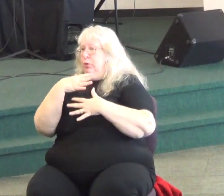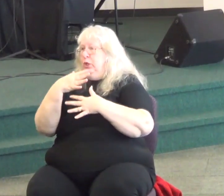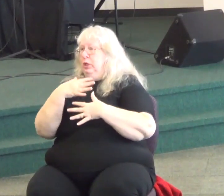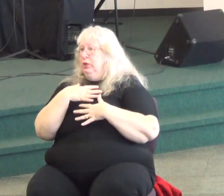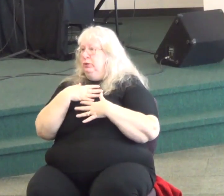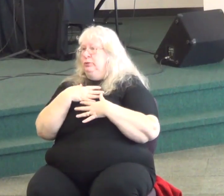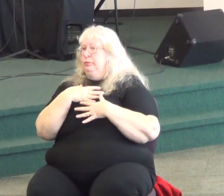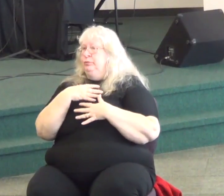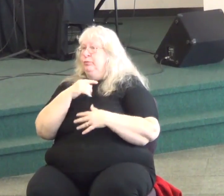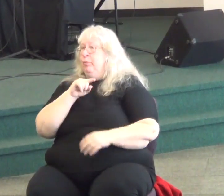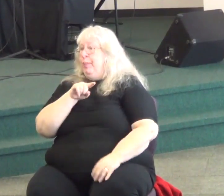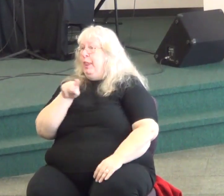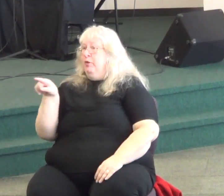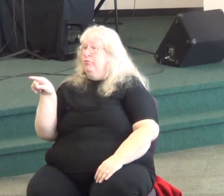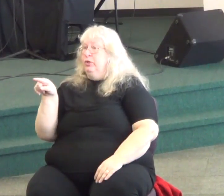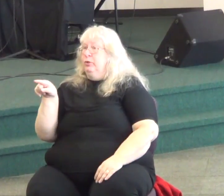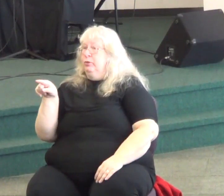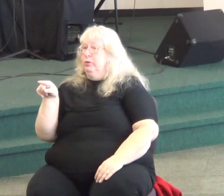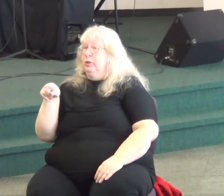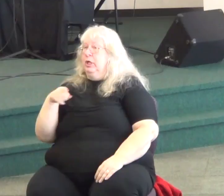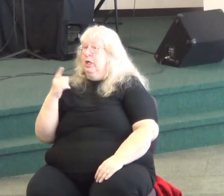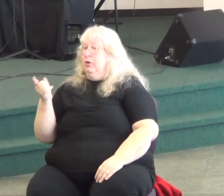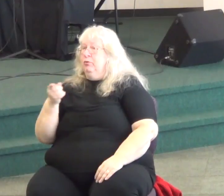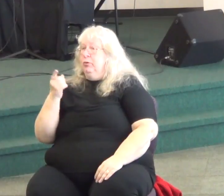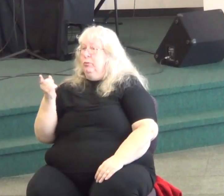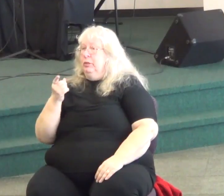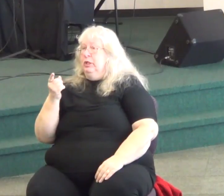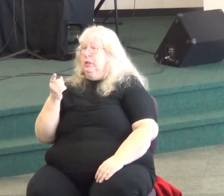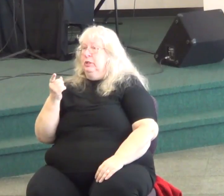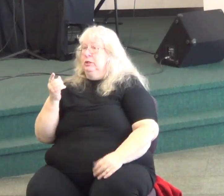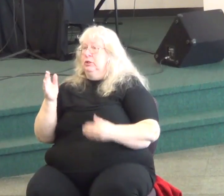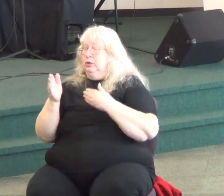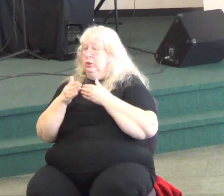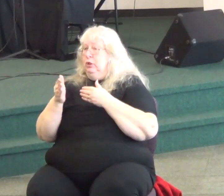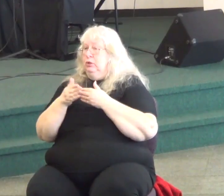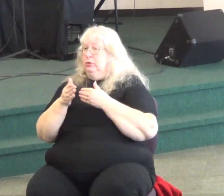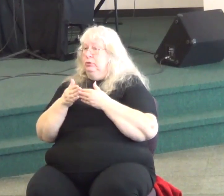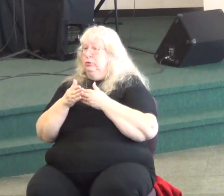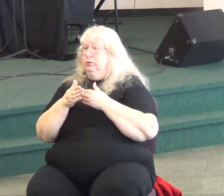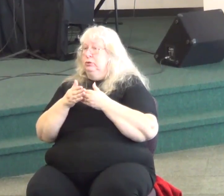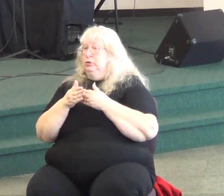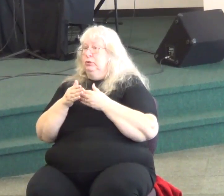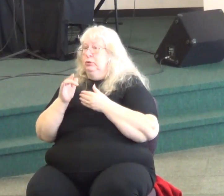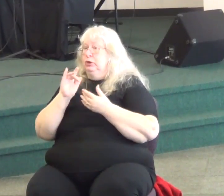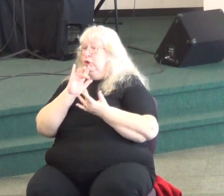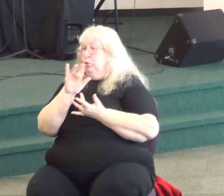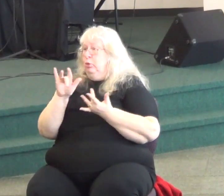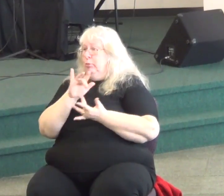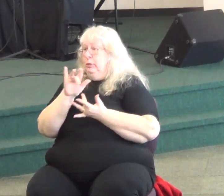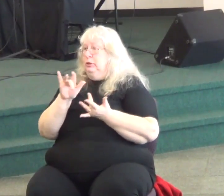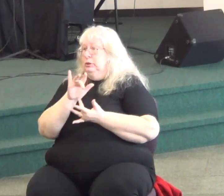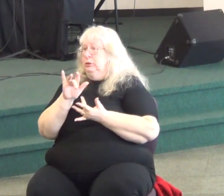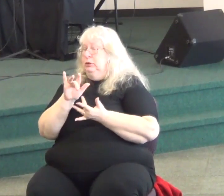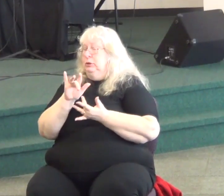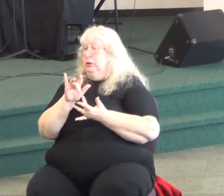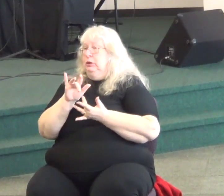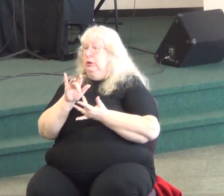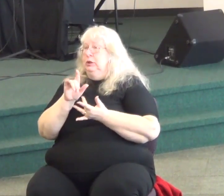been pre-tornado, but I'm going to tell you something. It gets so deathly quiet, and that air is so heavy, you can't hardly